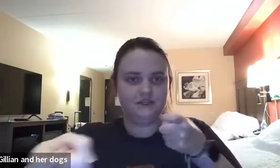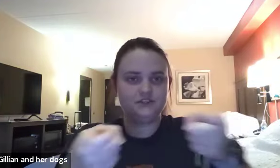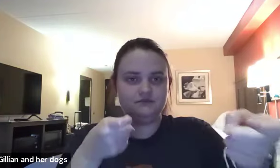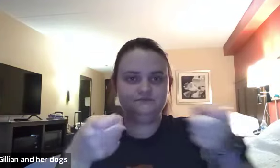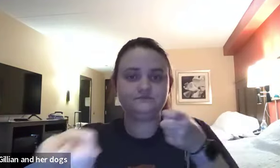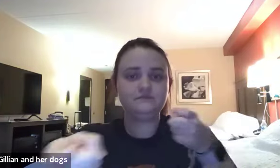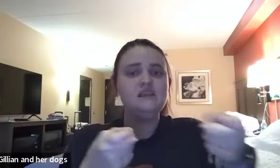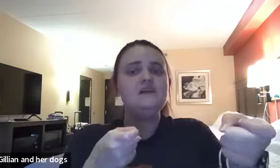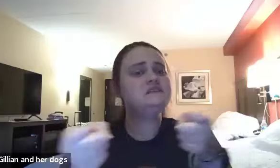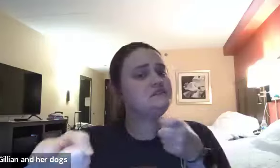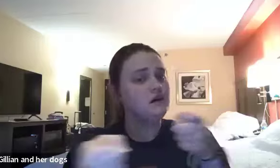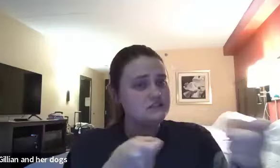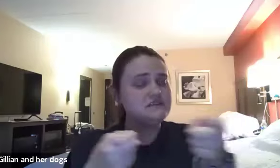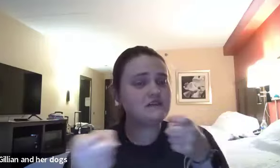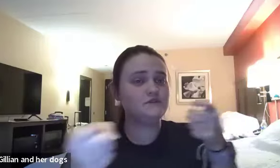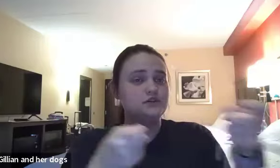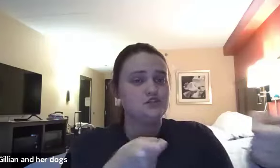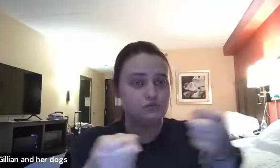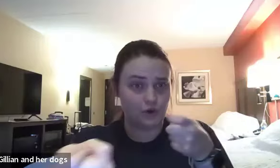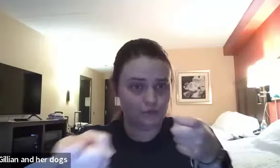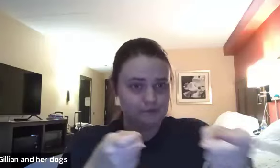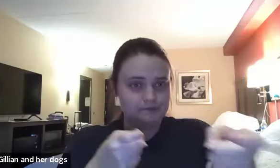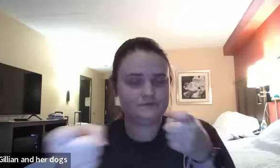Manage. This is also the sign for control.